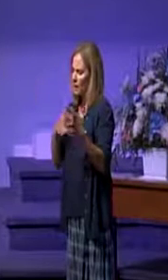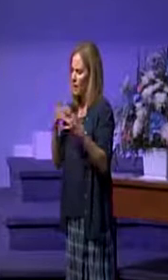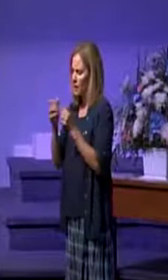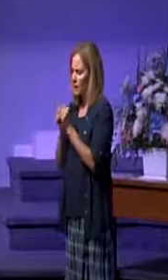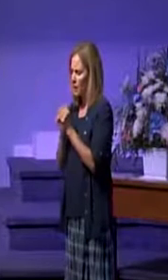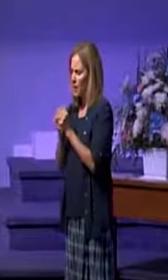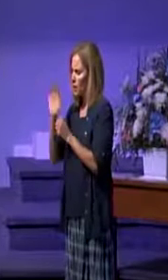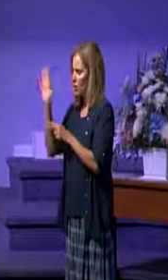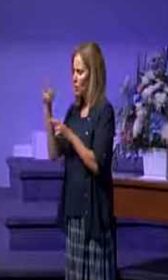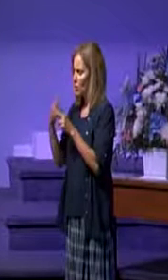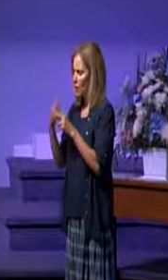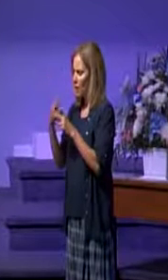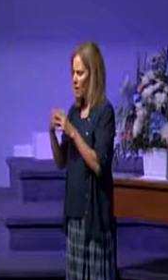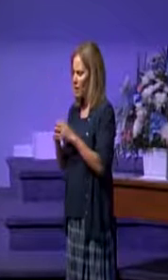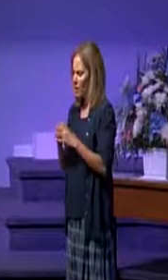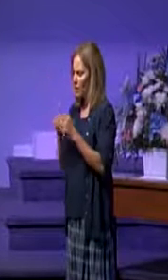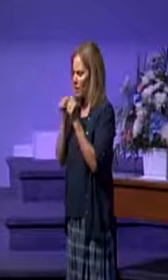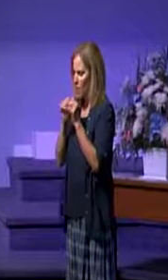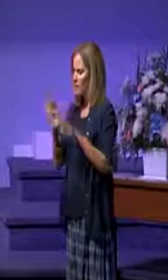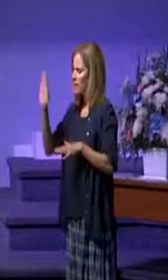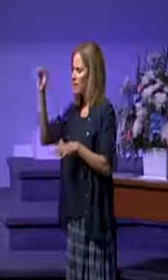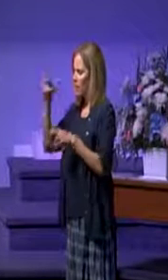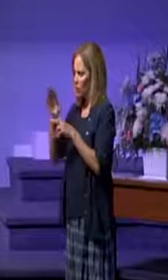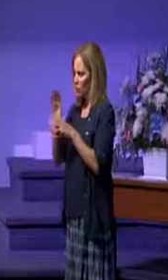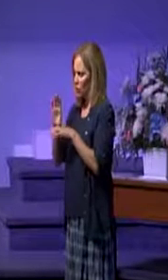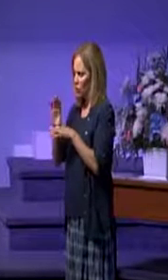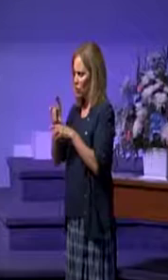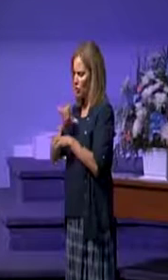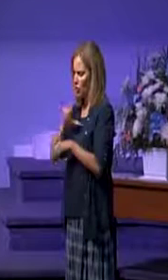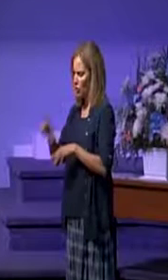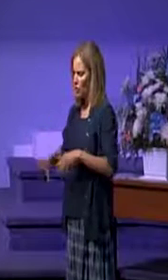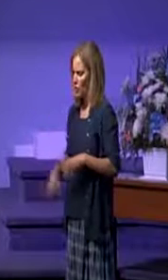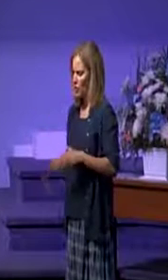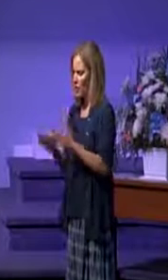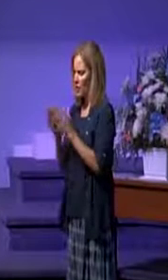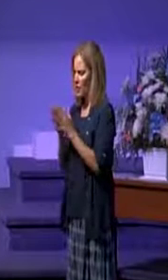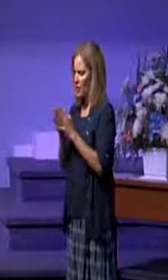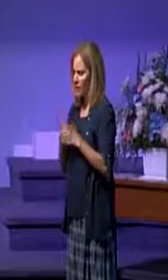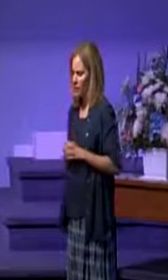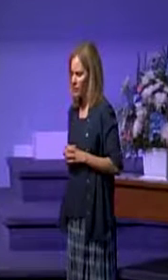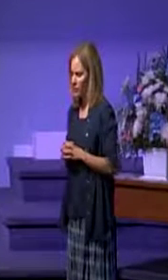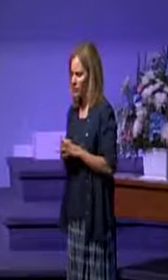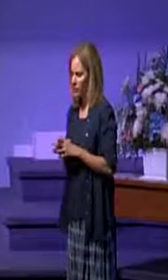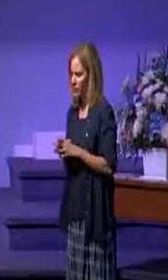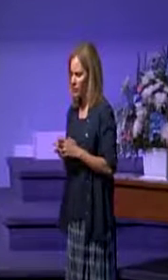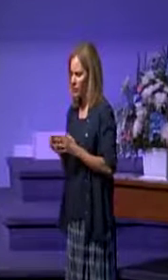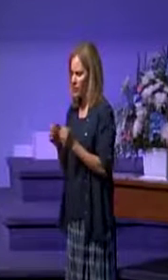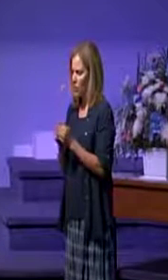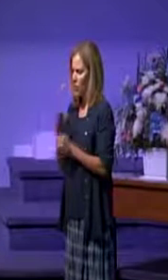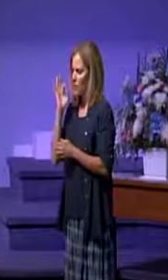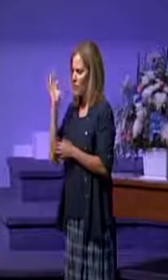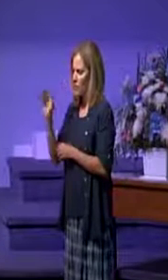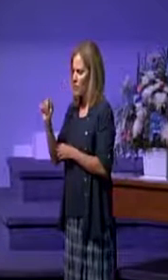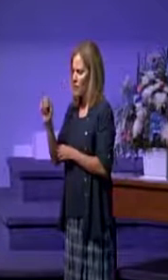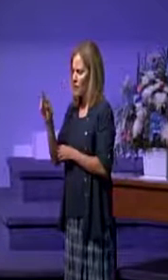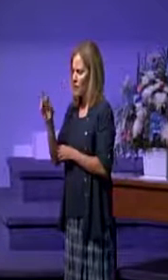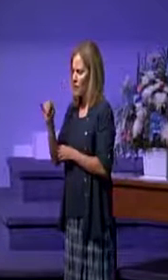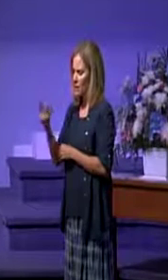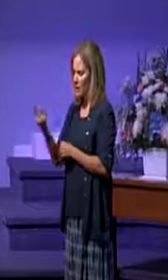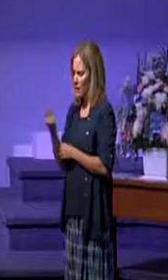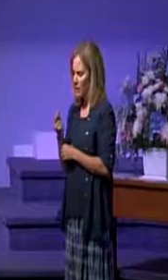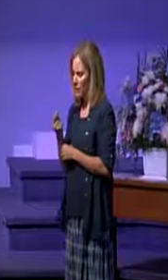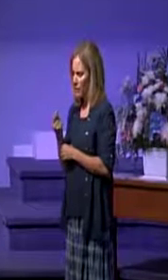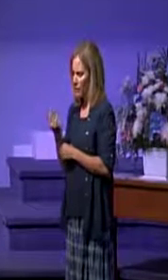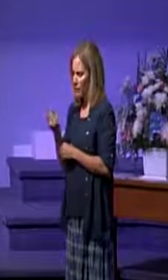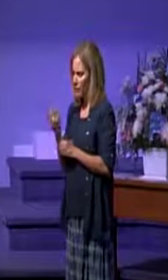in your name. Bless that church, Lord. Lord, we ask you to be with Pastor Aaron as he comes forth in a few moments to